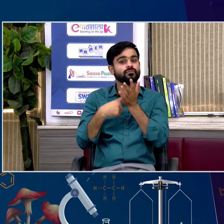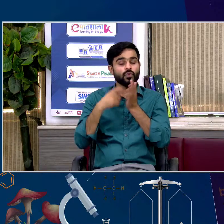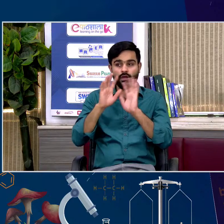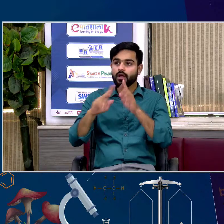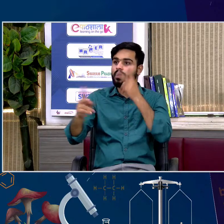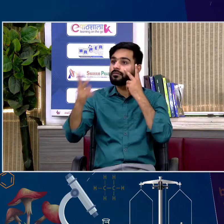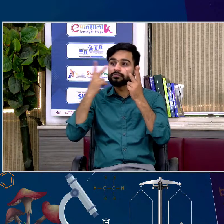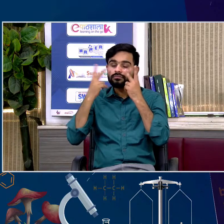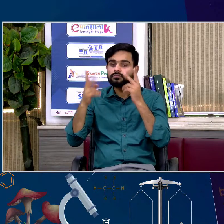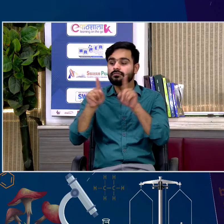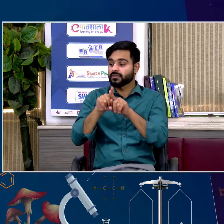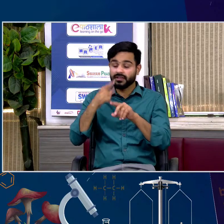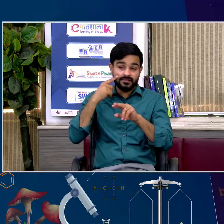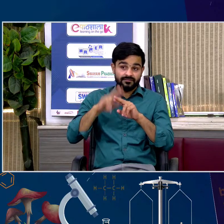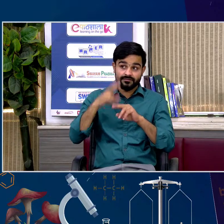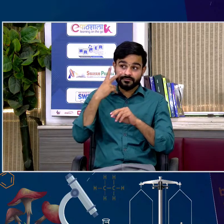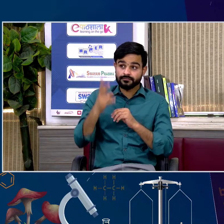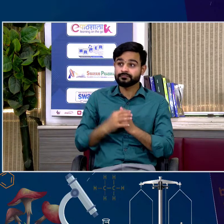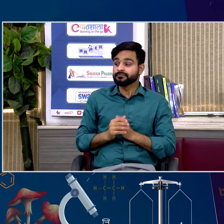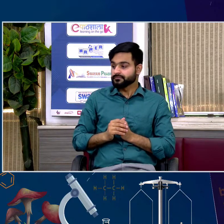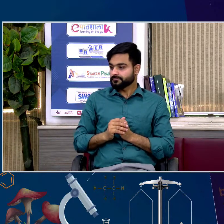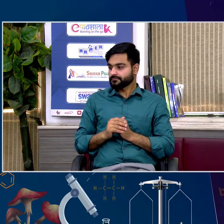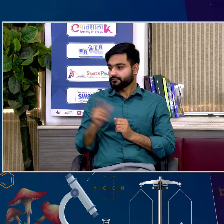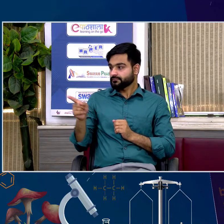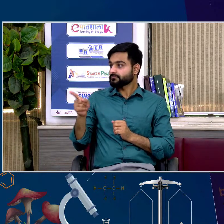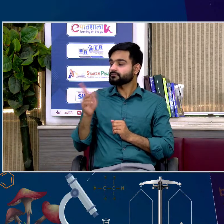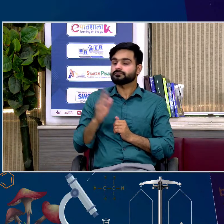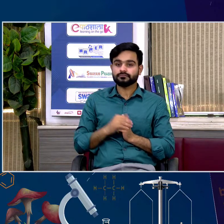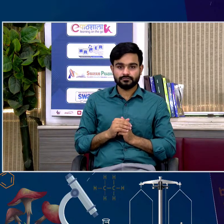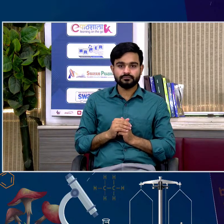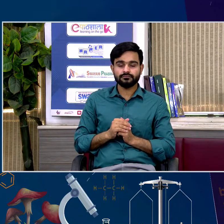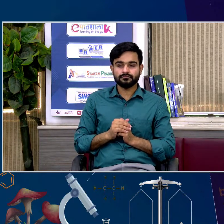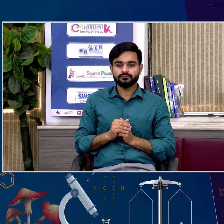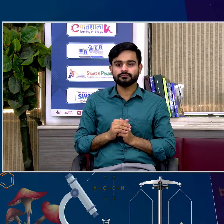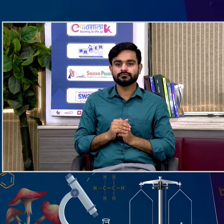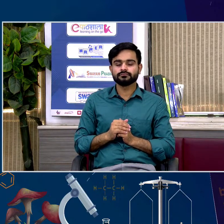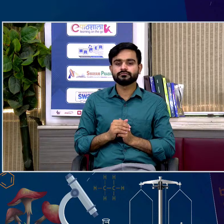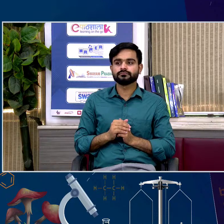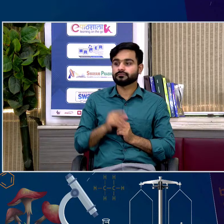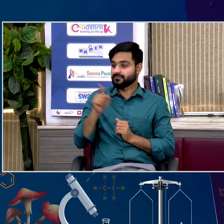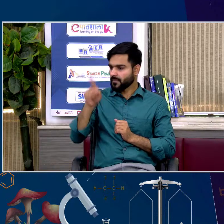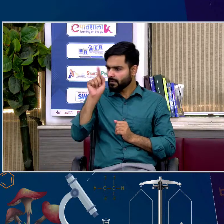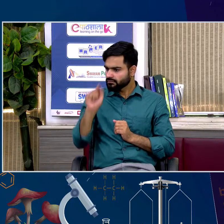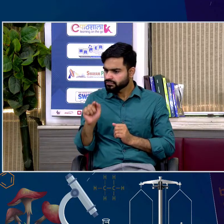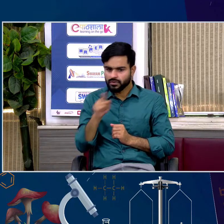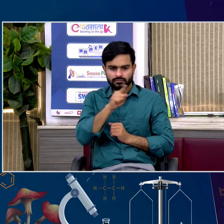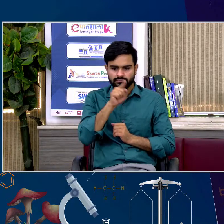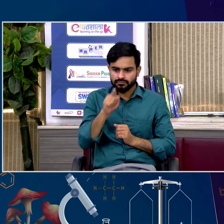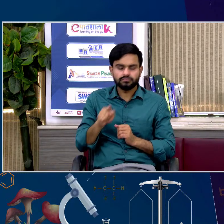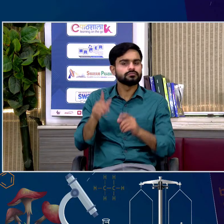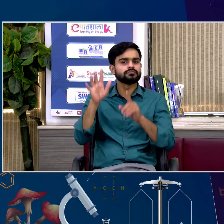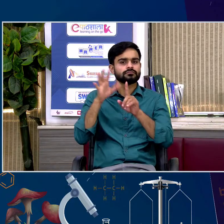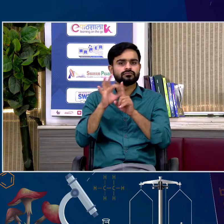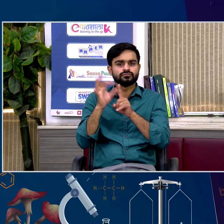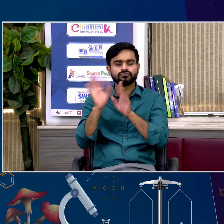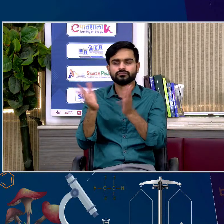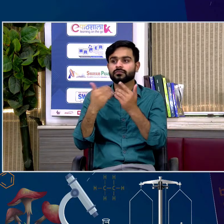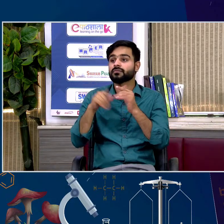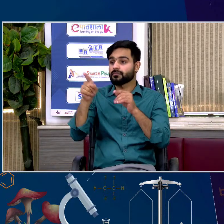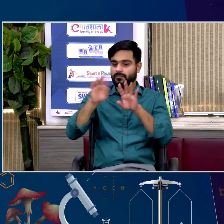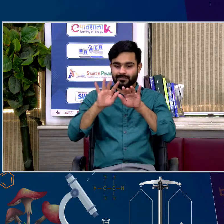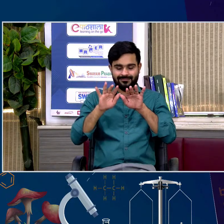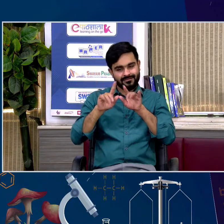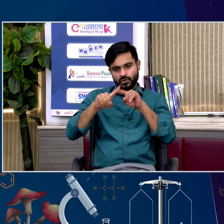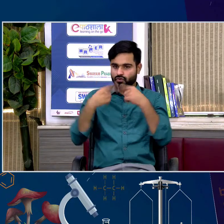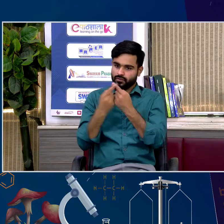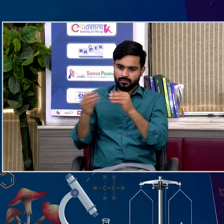visual. Like you can see in this, there is this list which tells the child that when you go to the computer room, this